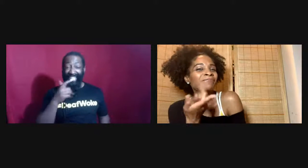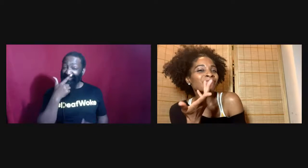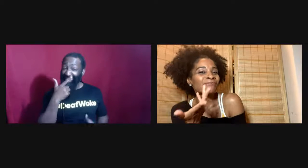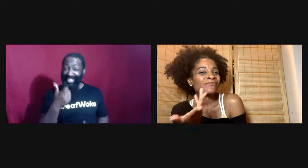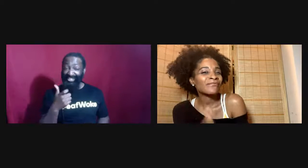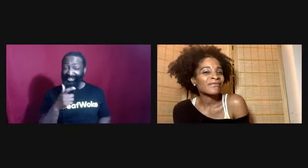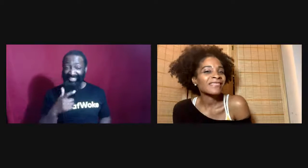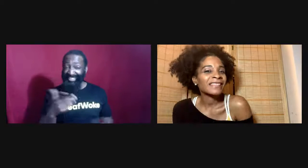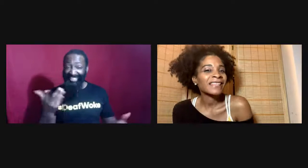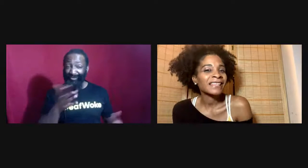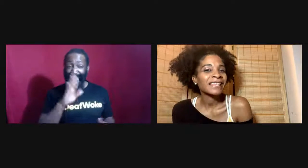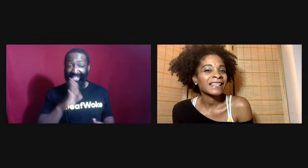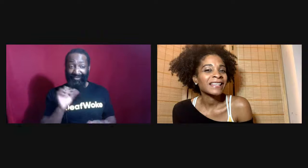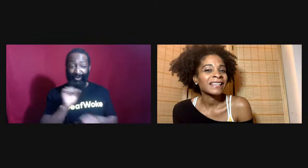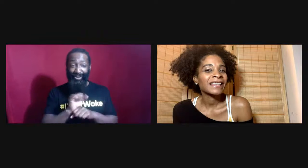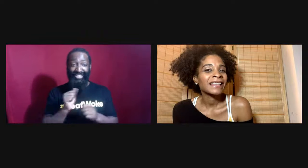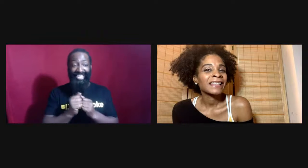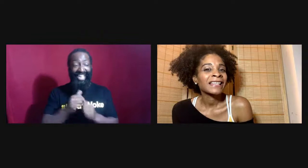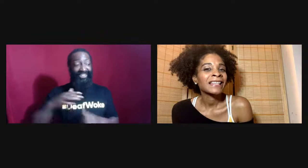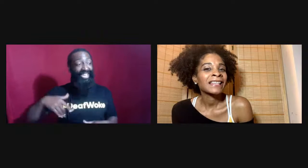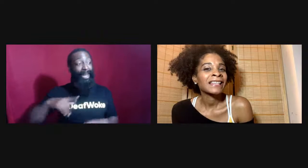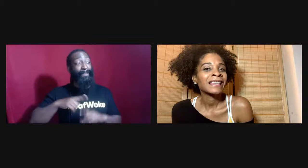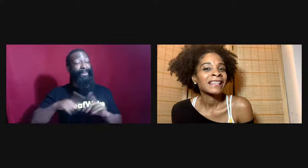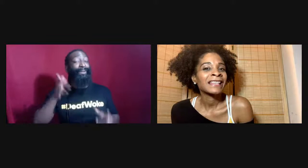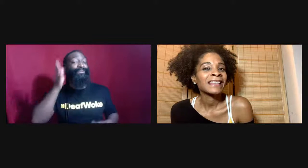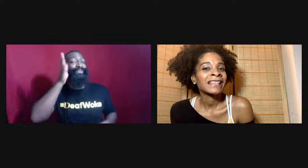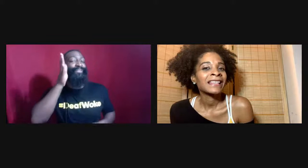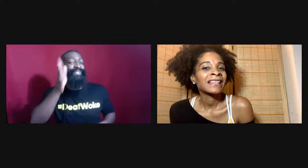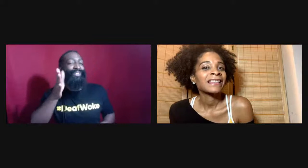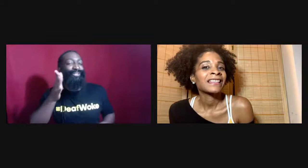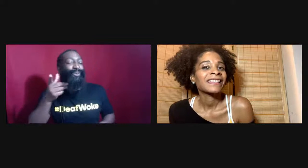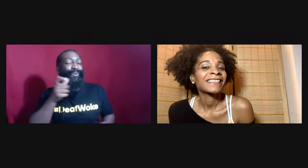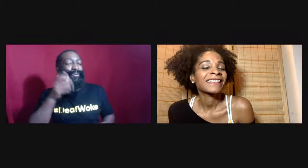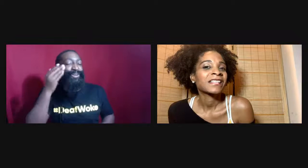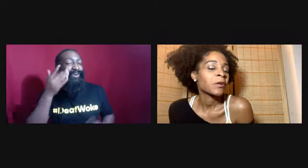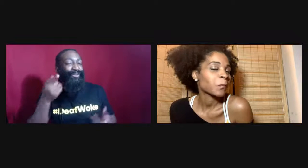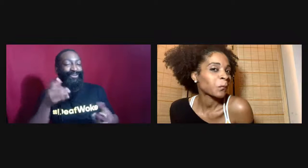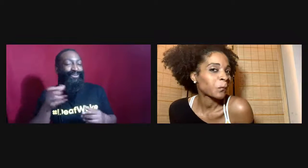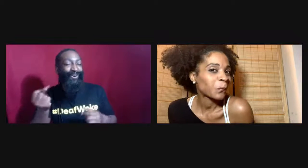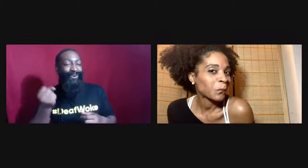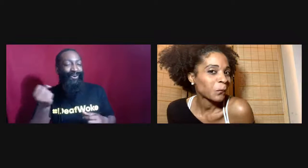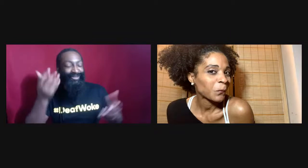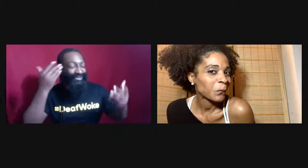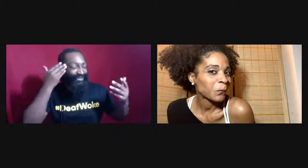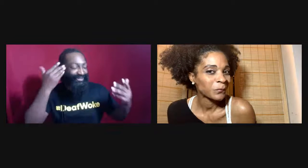so challenging, you know, to find individuals who look like us.